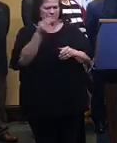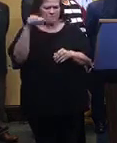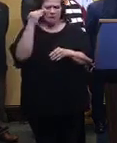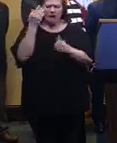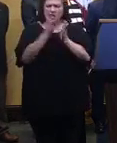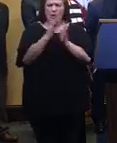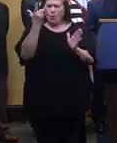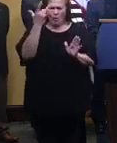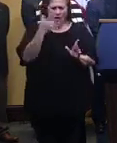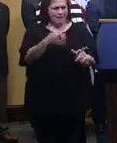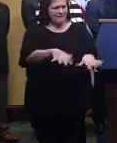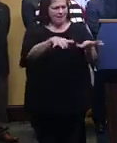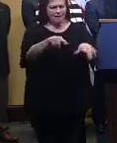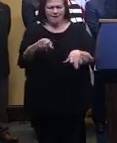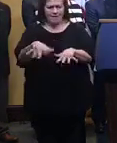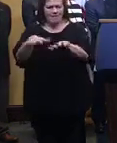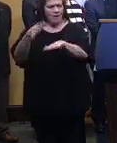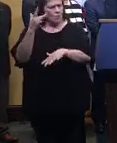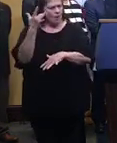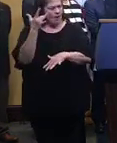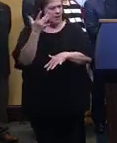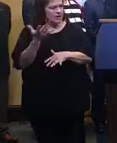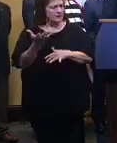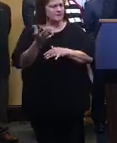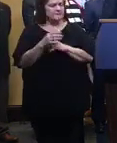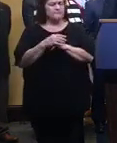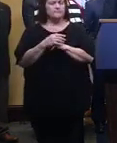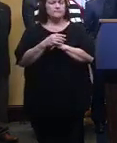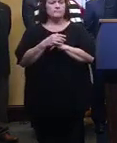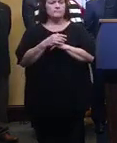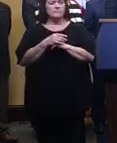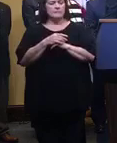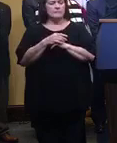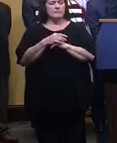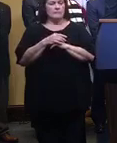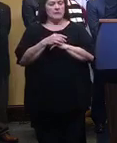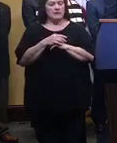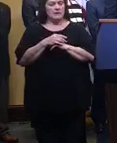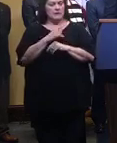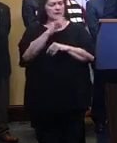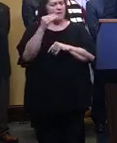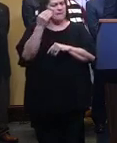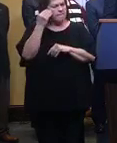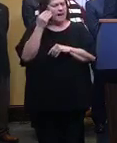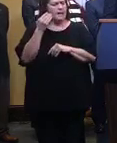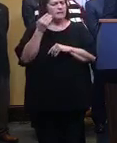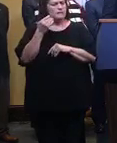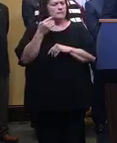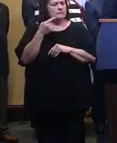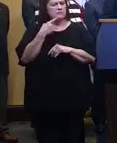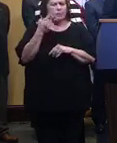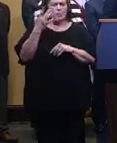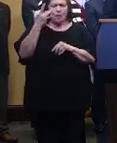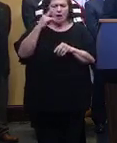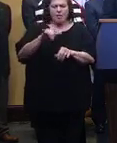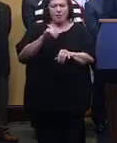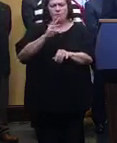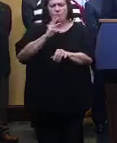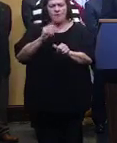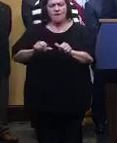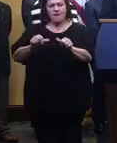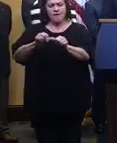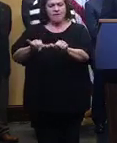well before July 10th, well before August 26th, showing what areas are we seeing standing water. And our